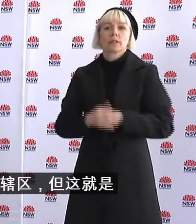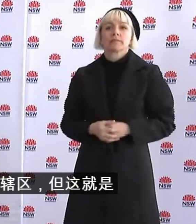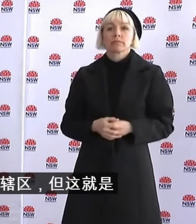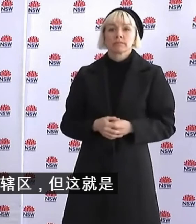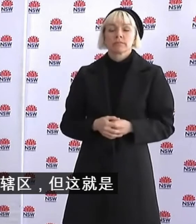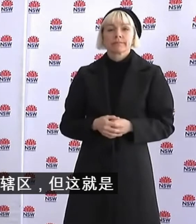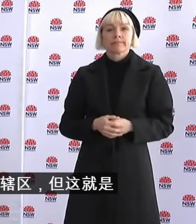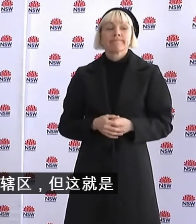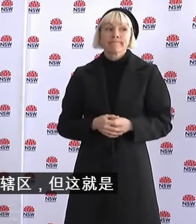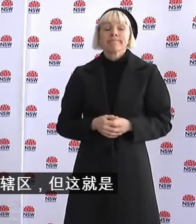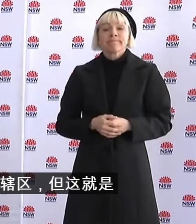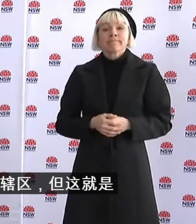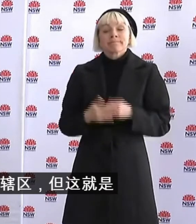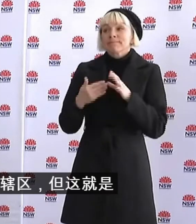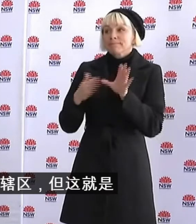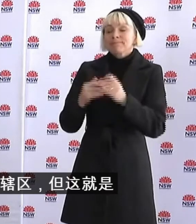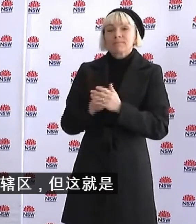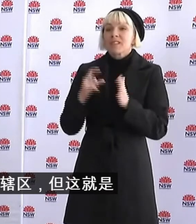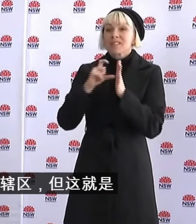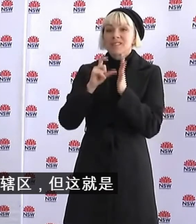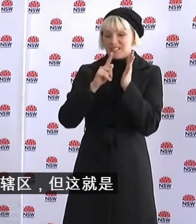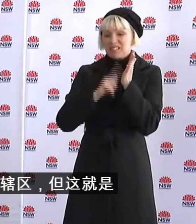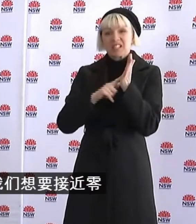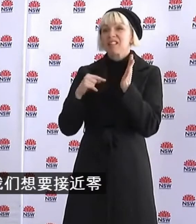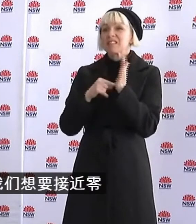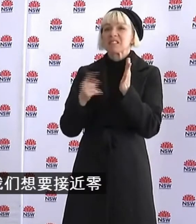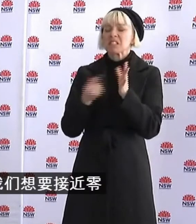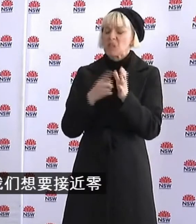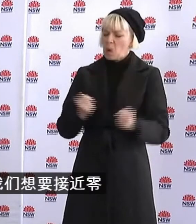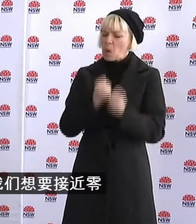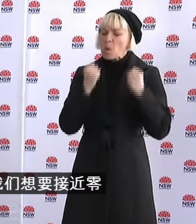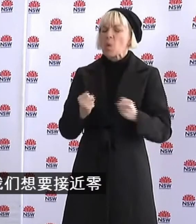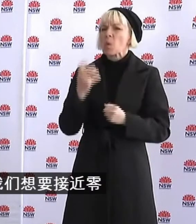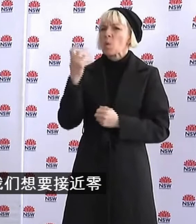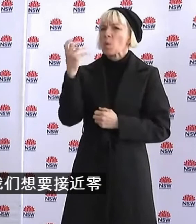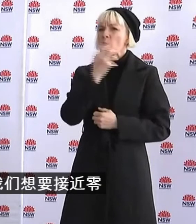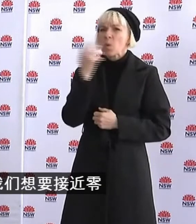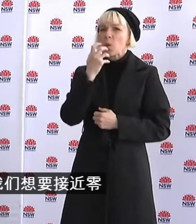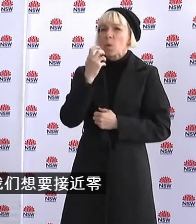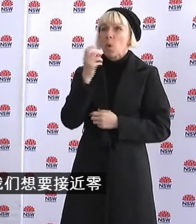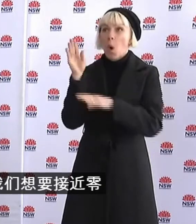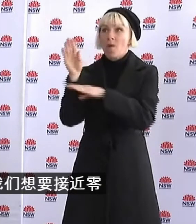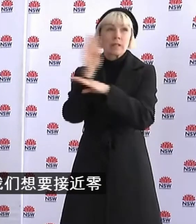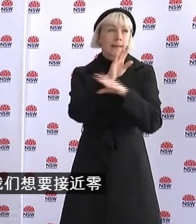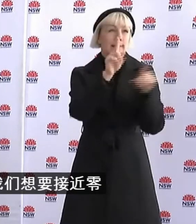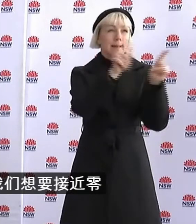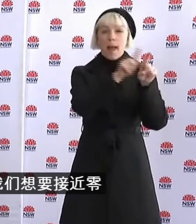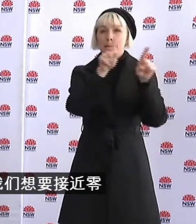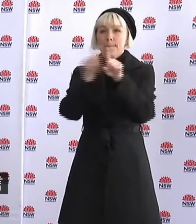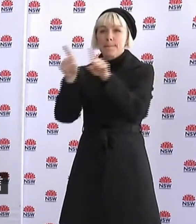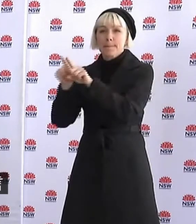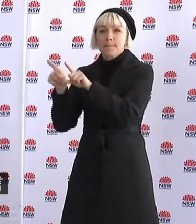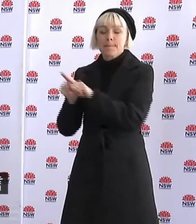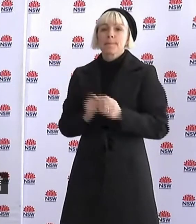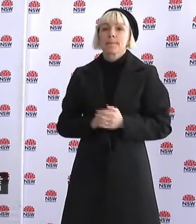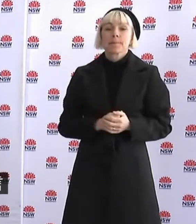Delta has beaten every single jurisdiction in the world, but that's why we've always said in New South Wales that we want to get close to zero